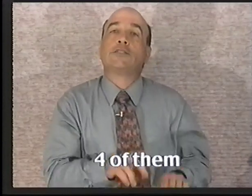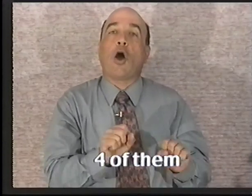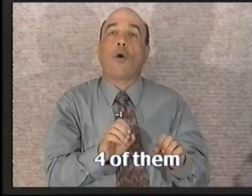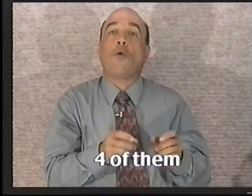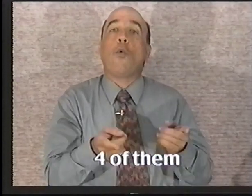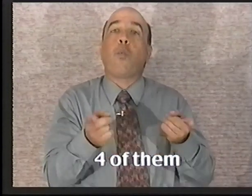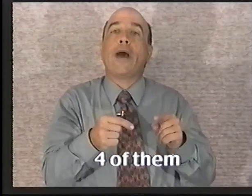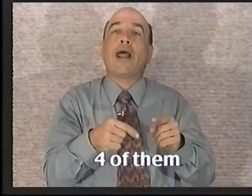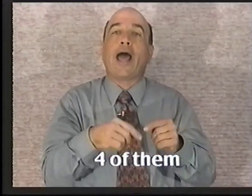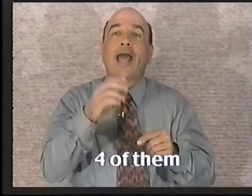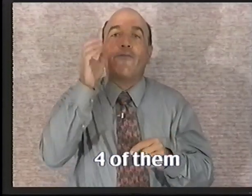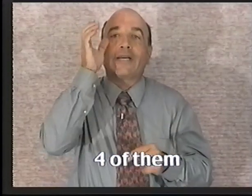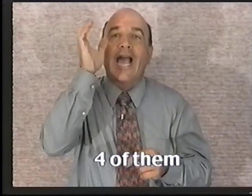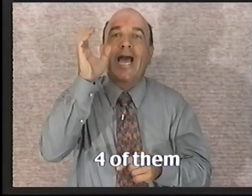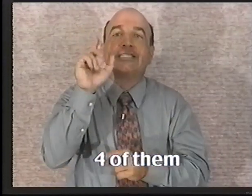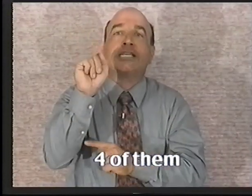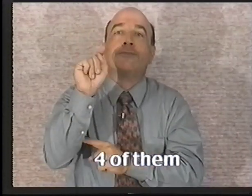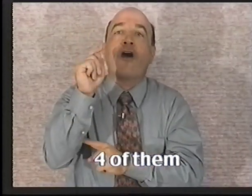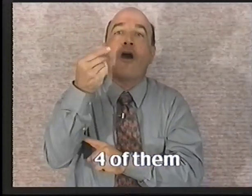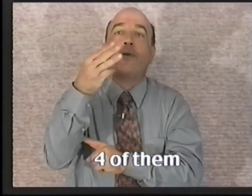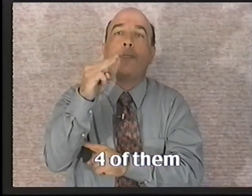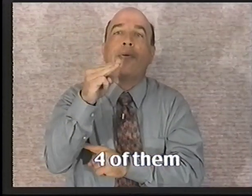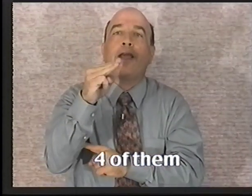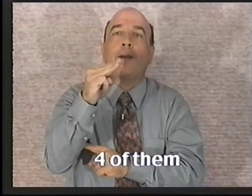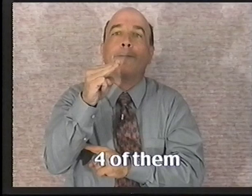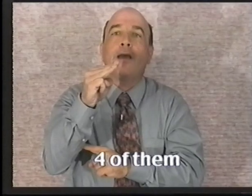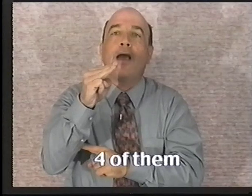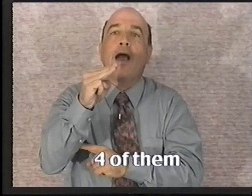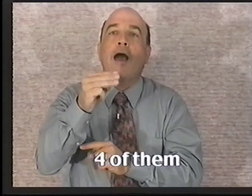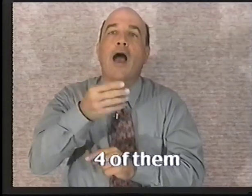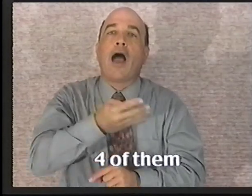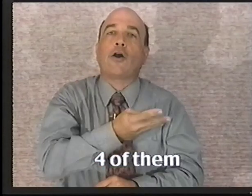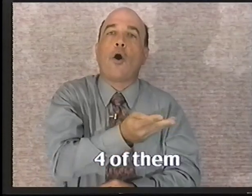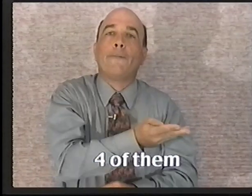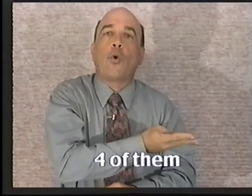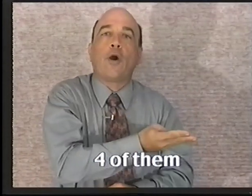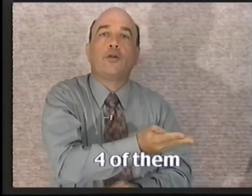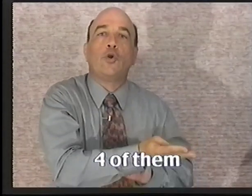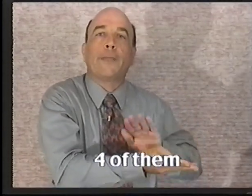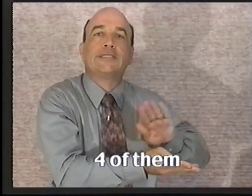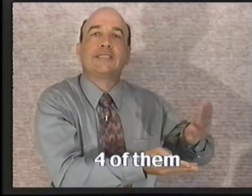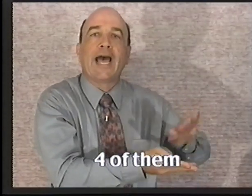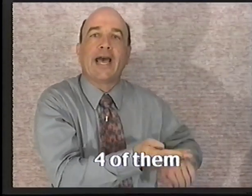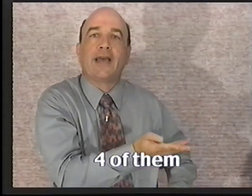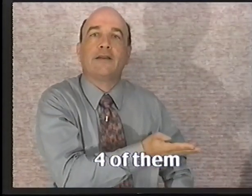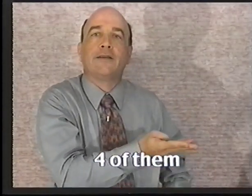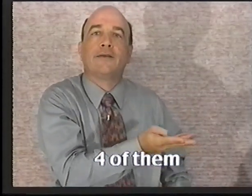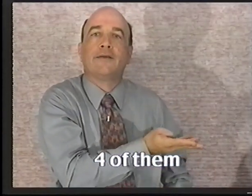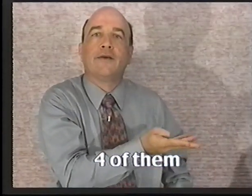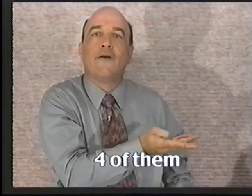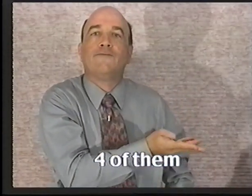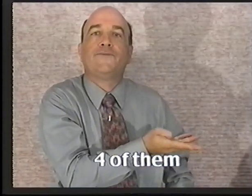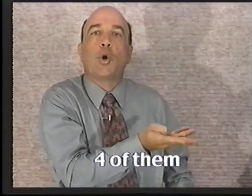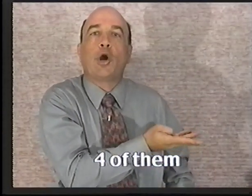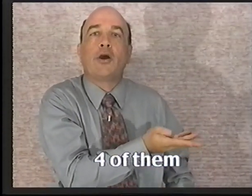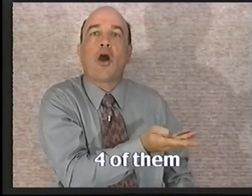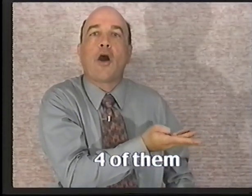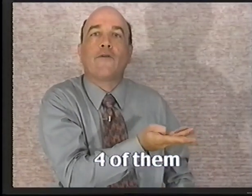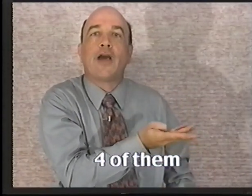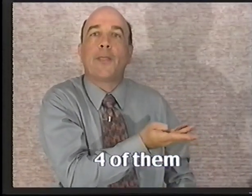So when I have a concept of them, I go more to the side. 4 of